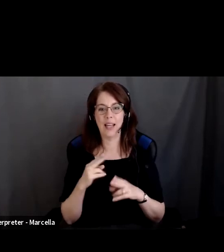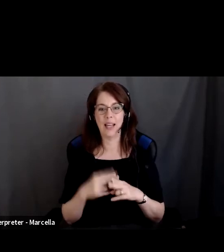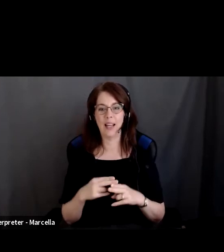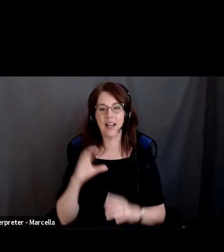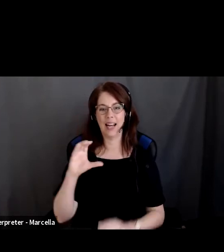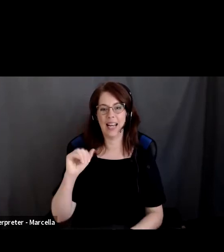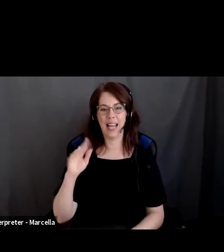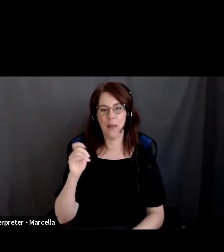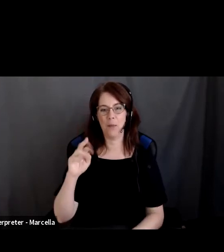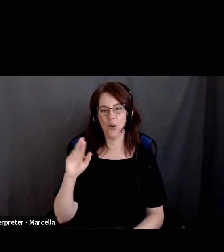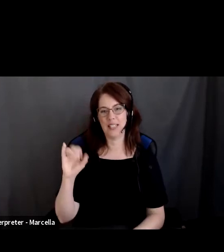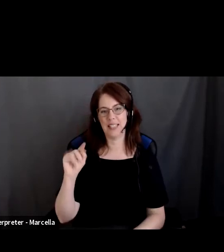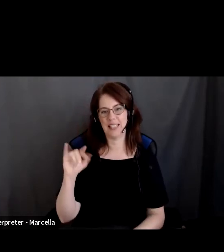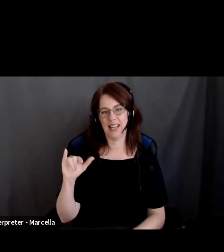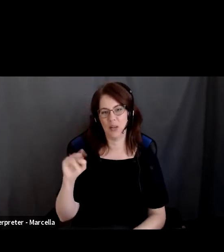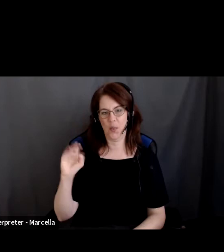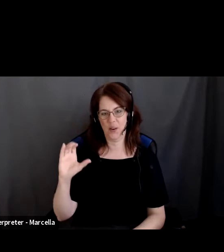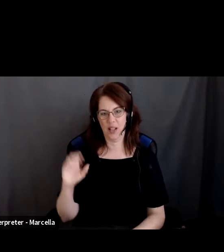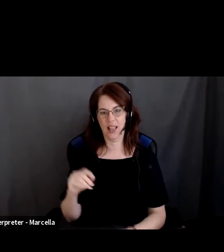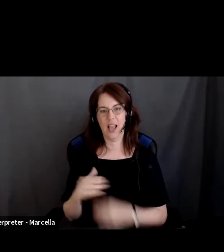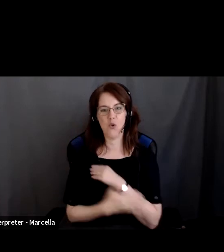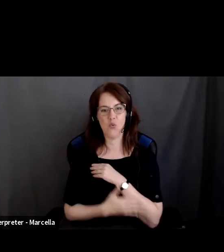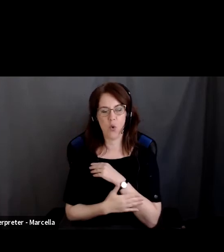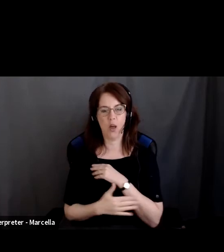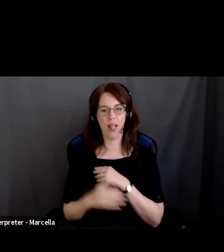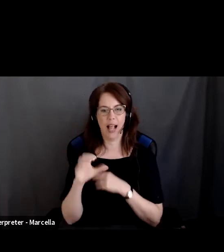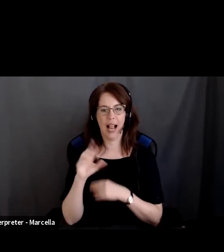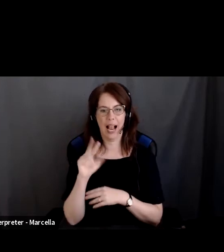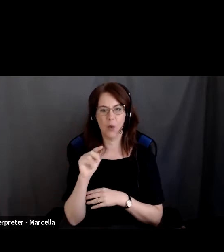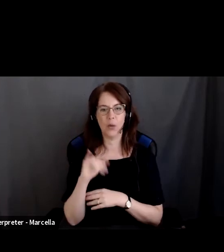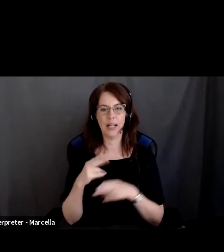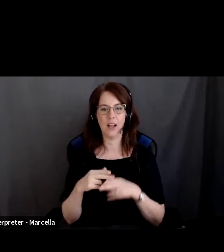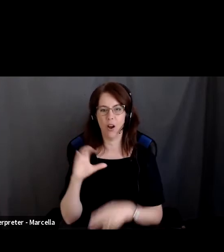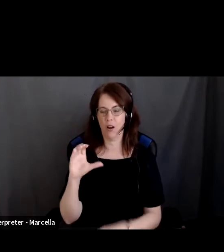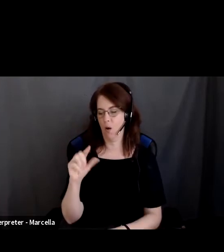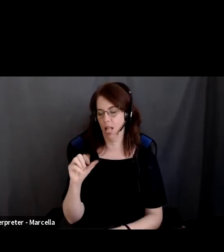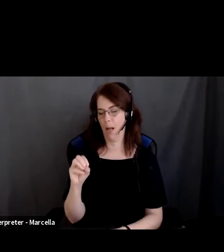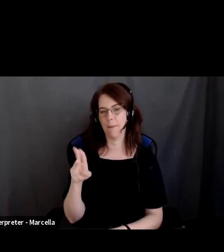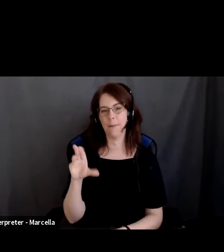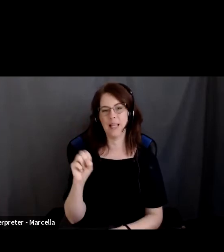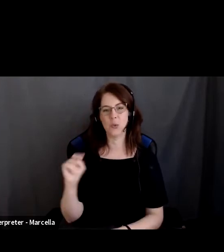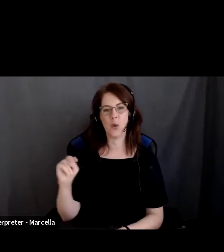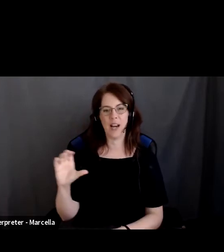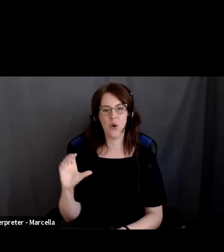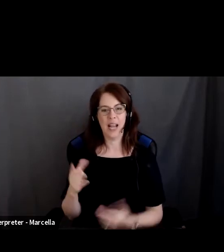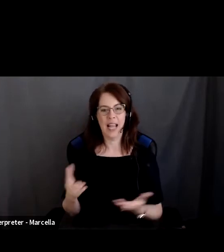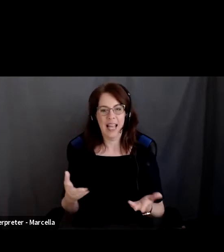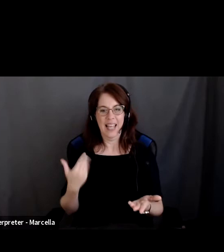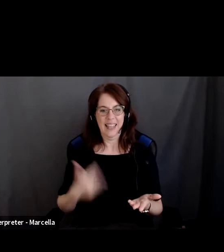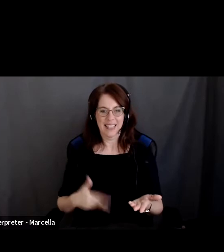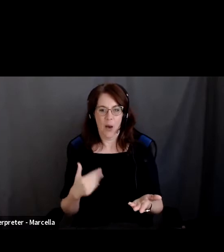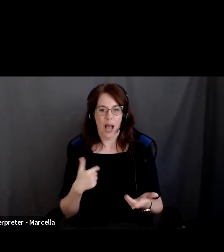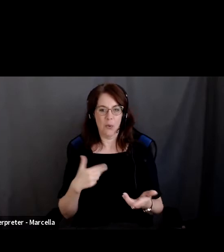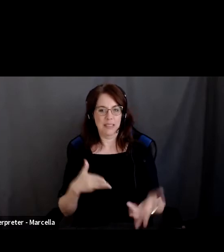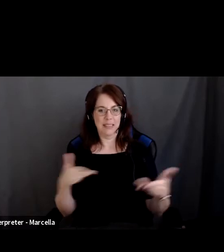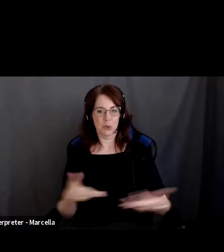North Carolina. We are in a rural county called Columbus, North Carolina, which is how I was introduced to